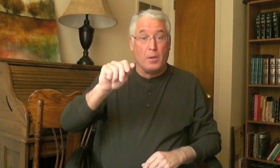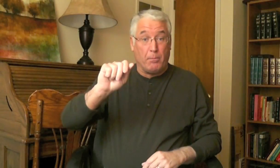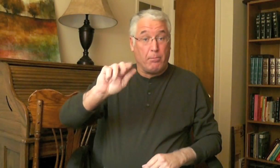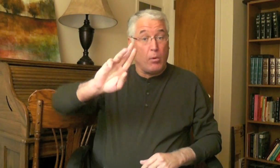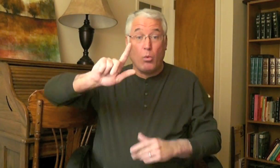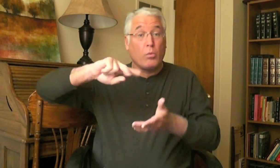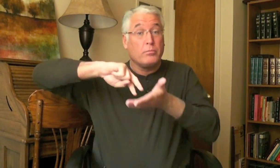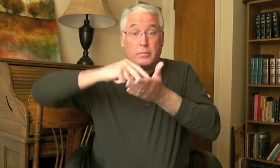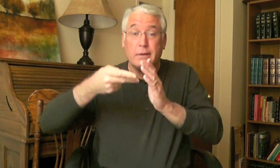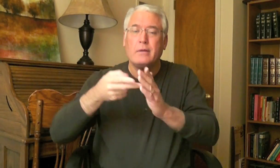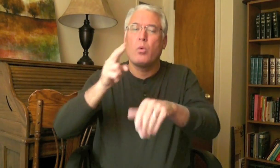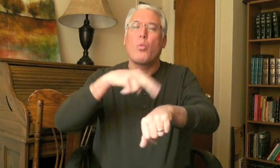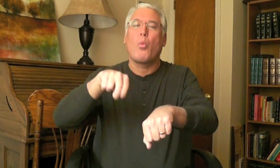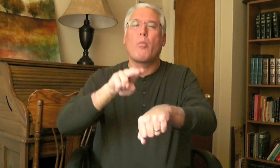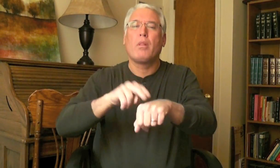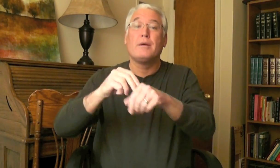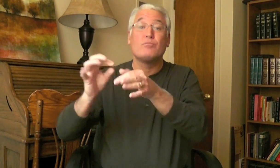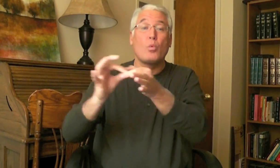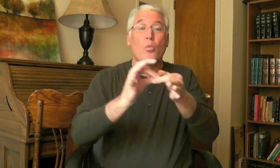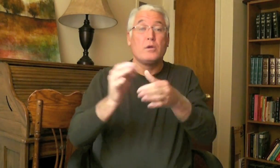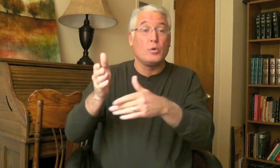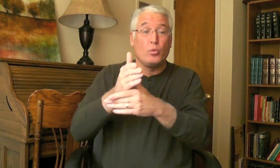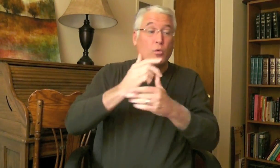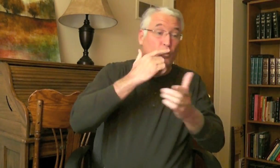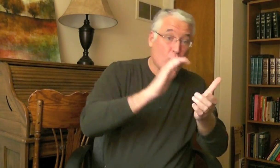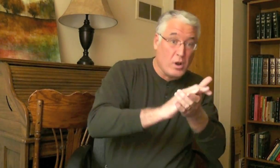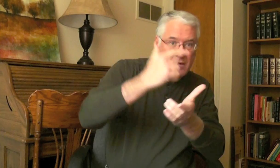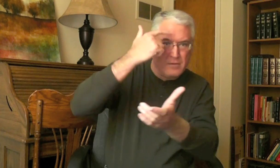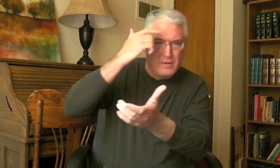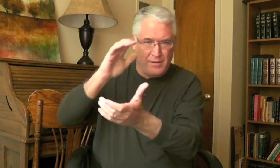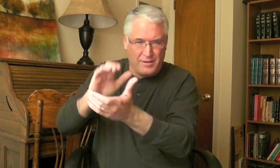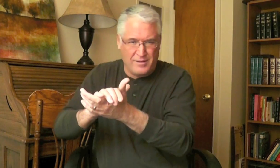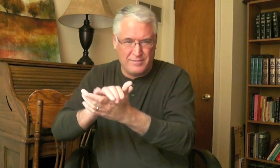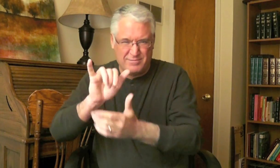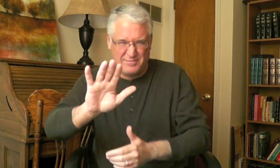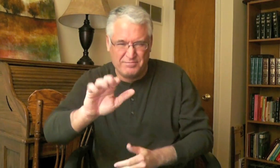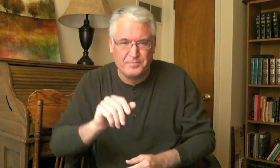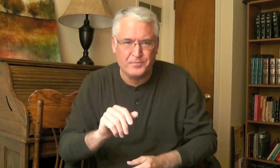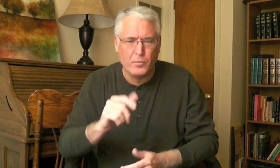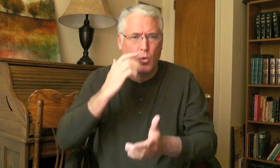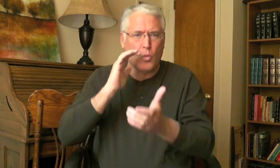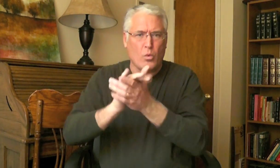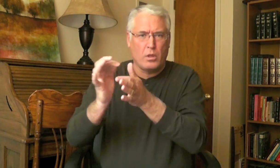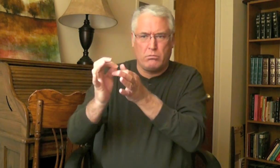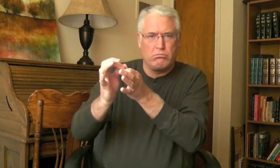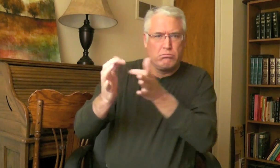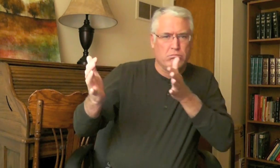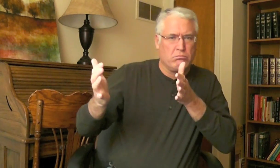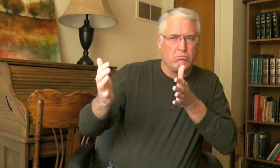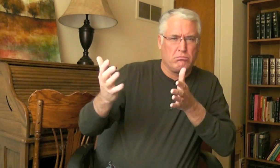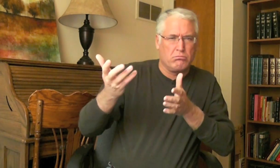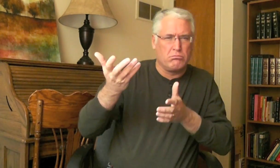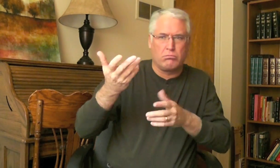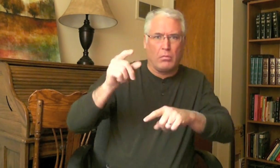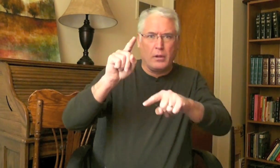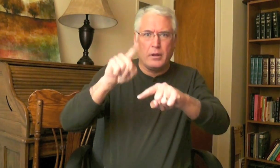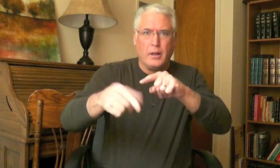aside. Paul just meant that in a normal, regular marital relationship, the spouses are